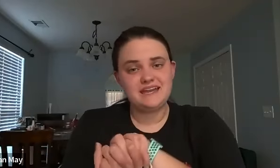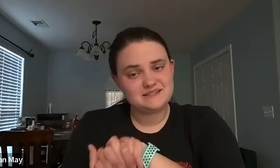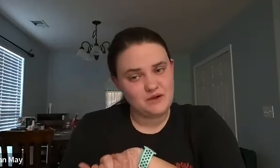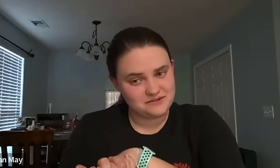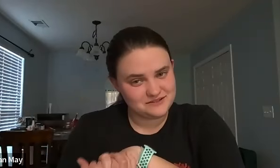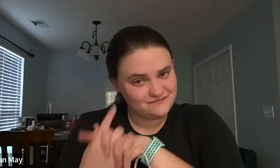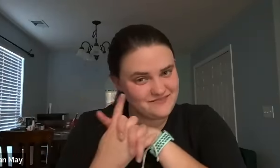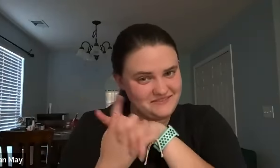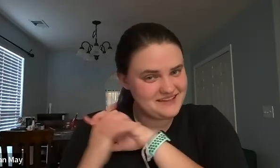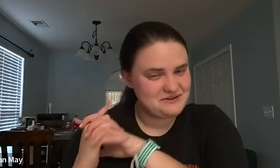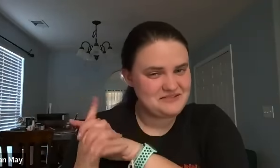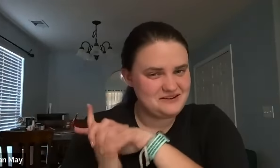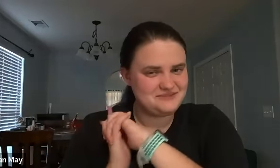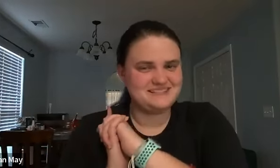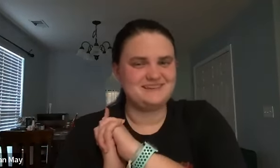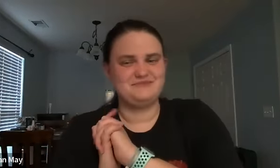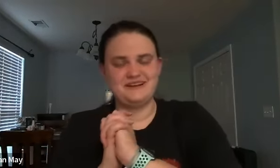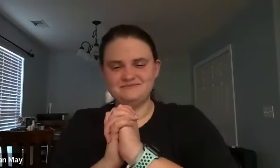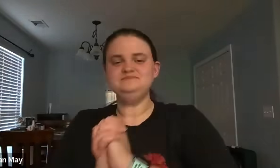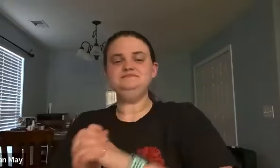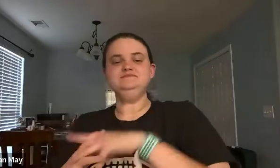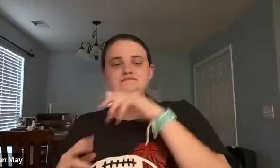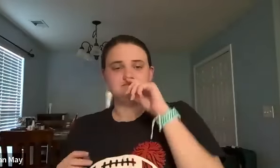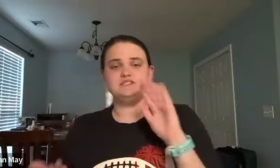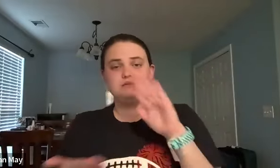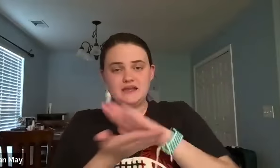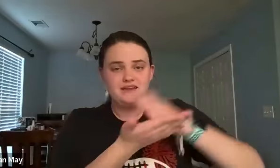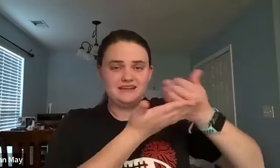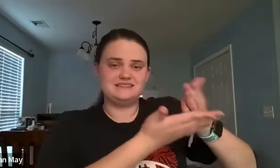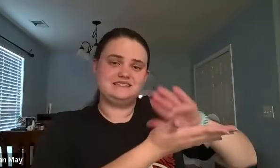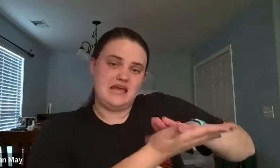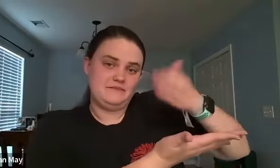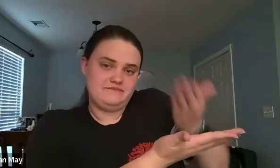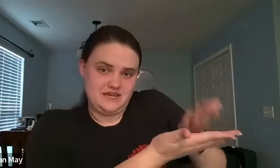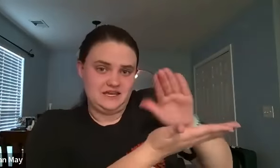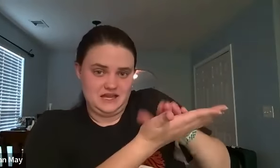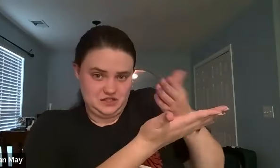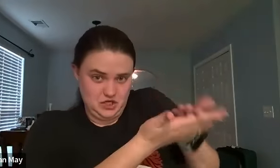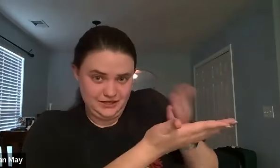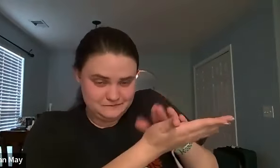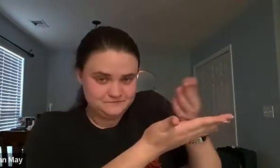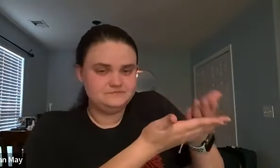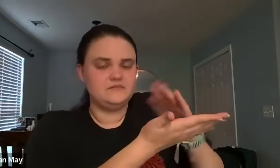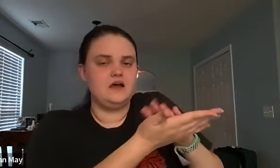Pancakes and waffles. That's what I thought of when I saw bread. So pancake is the same thing as cook.